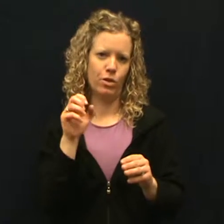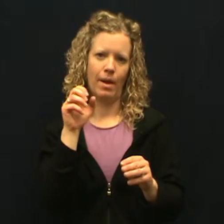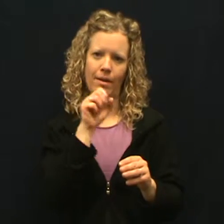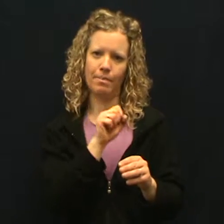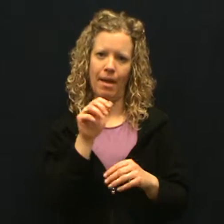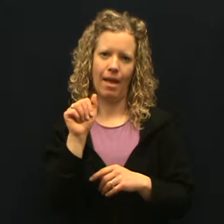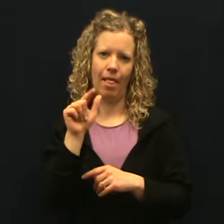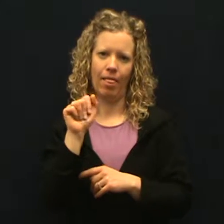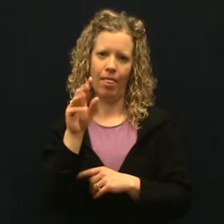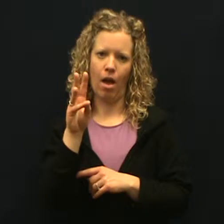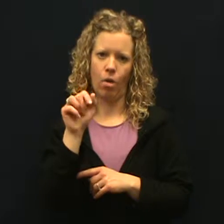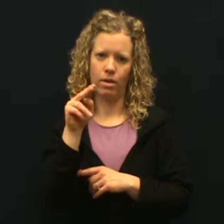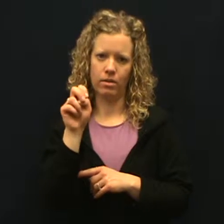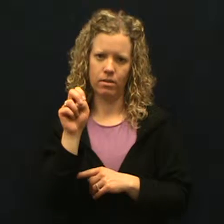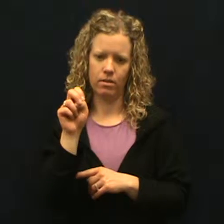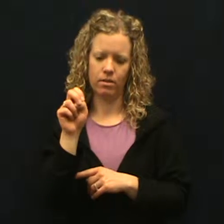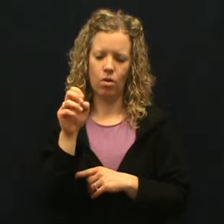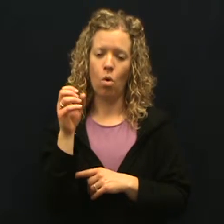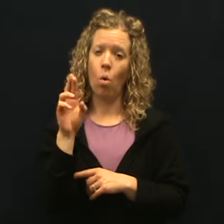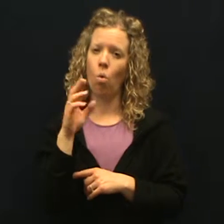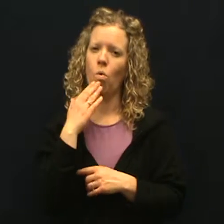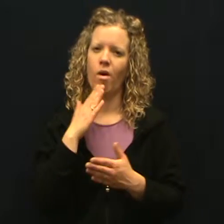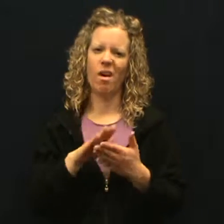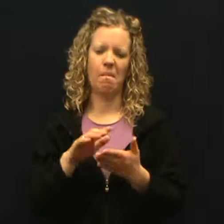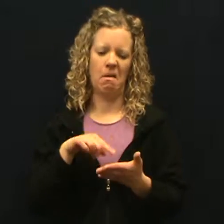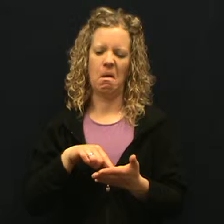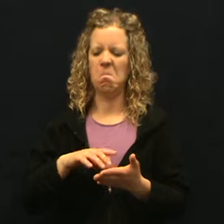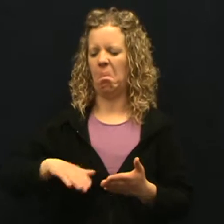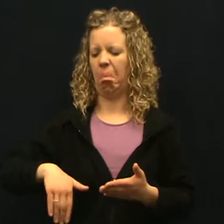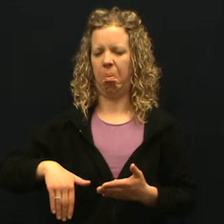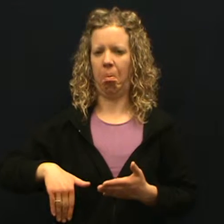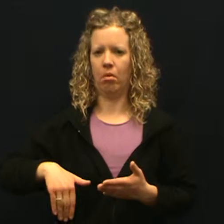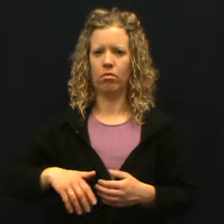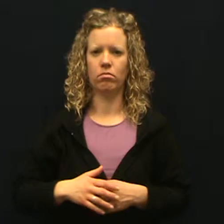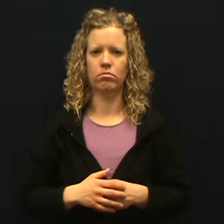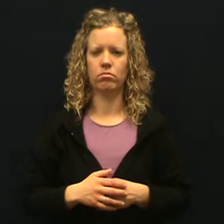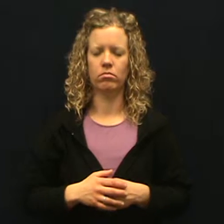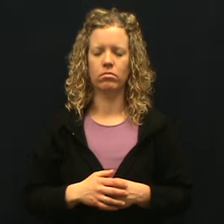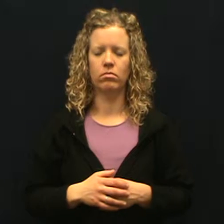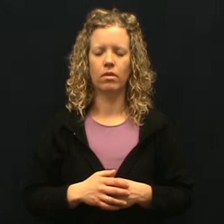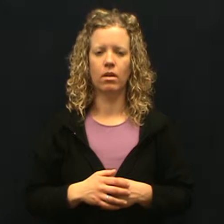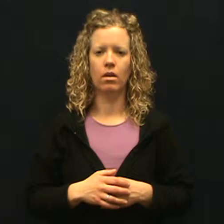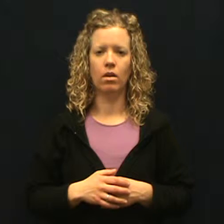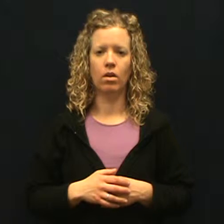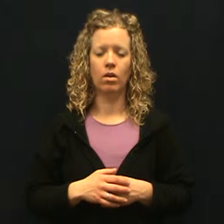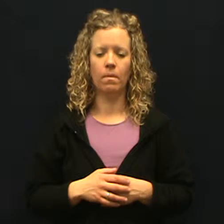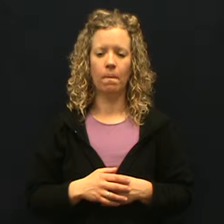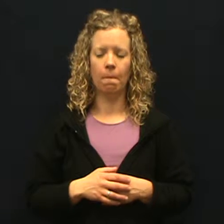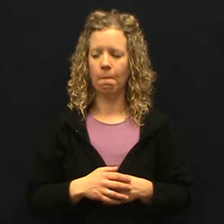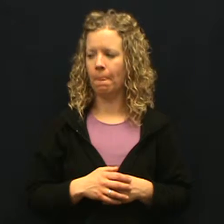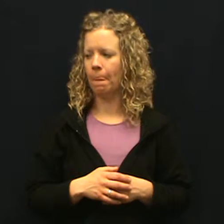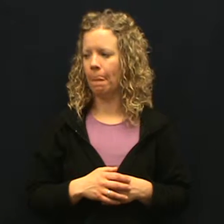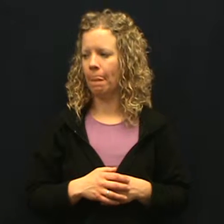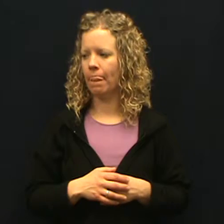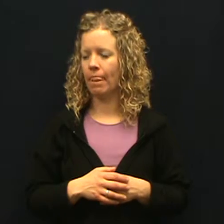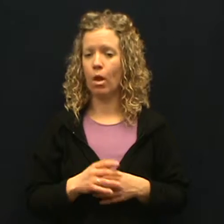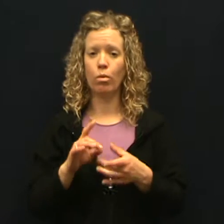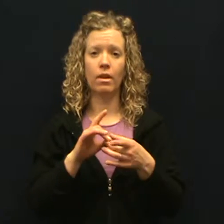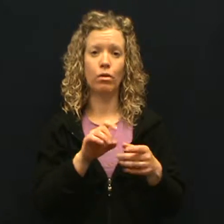be yet, or our bad debts, but what we said is we have estimated, first of all, with Skechers, when they